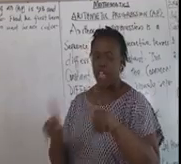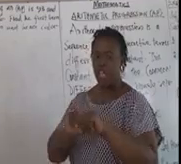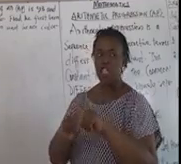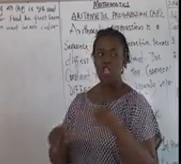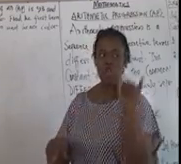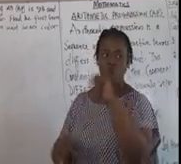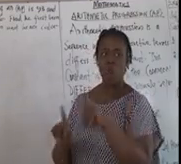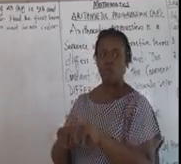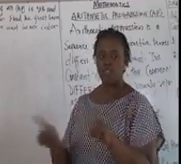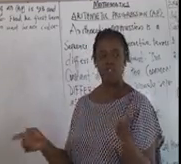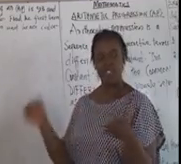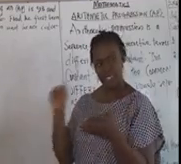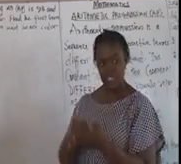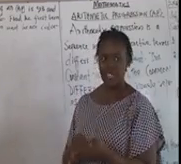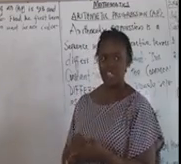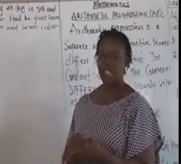other 2 examples.